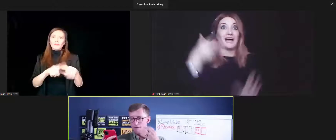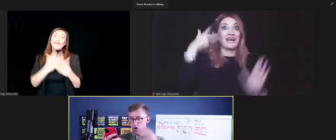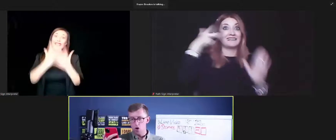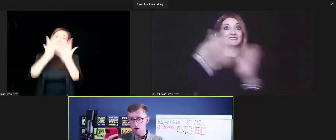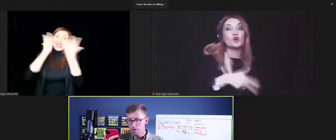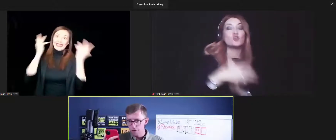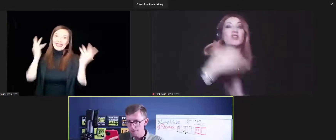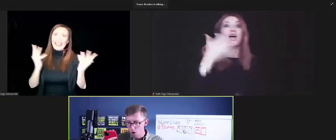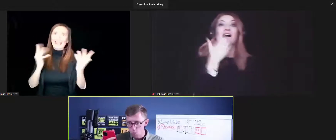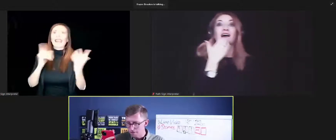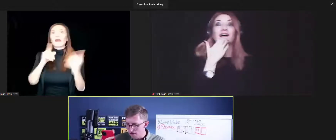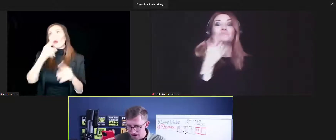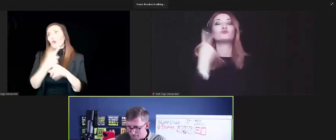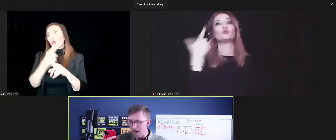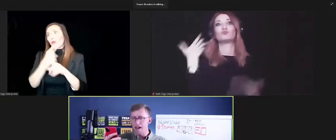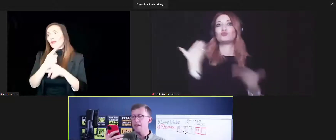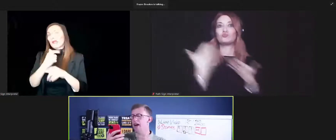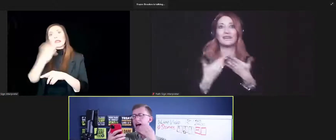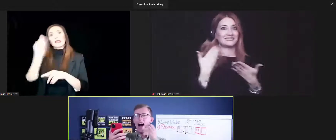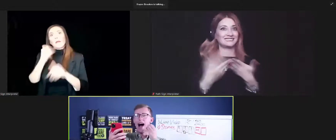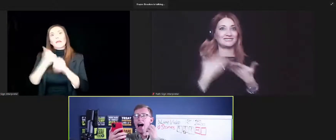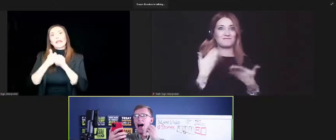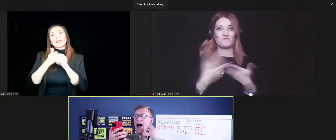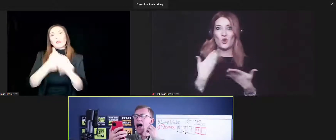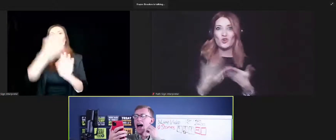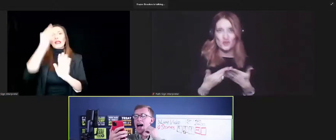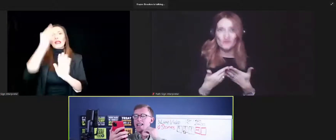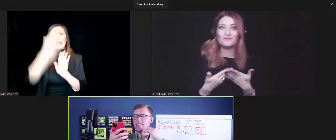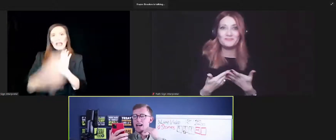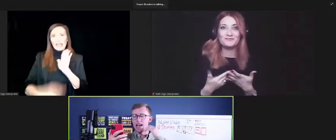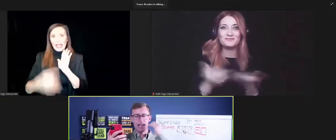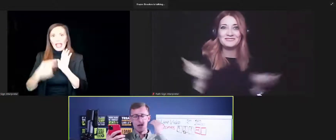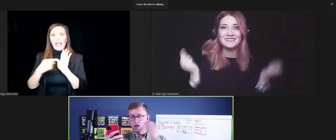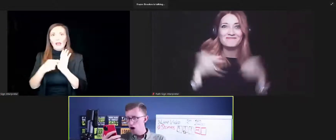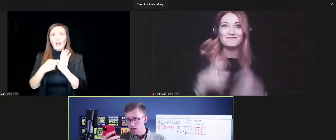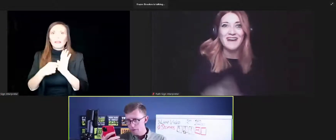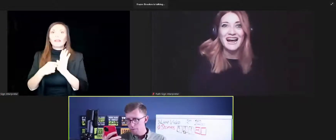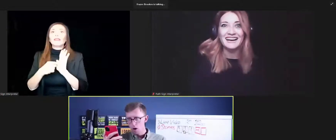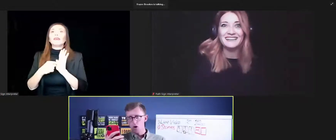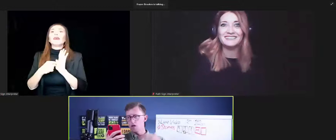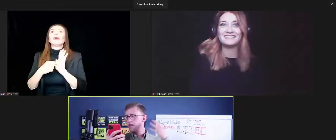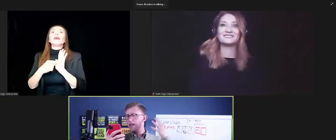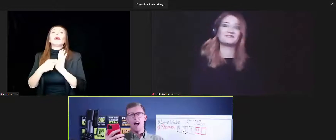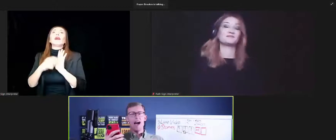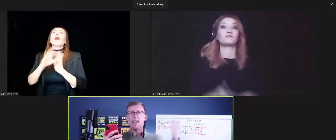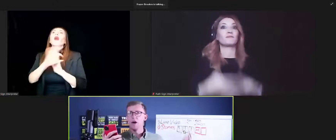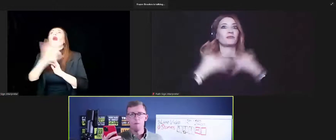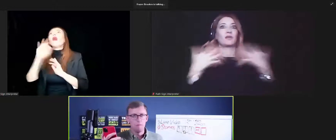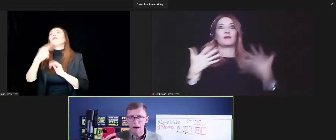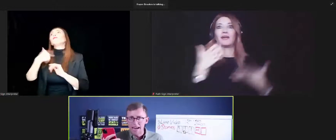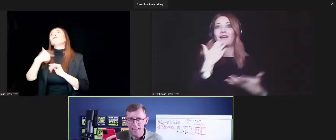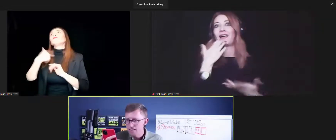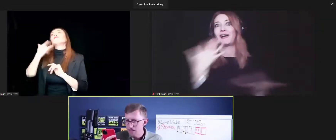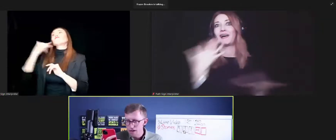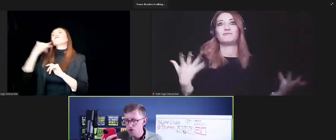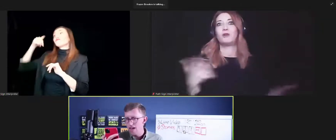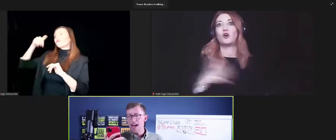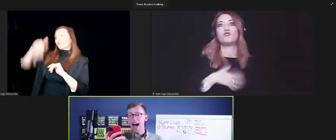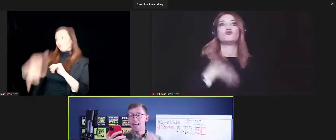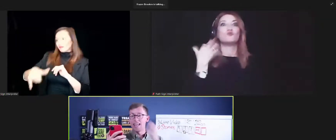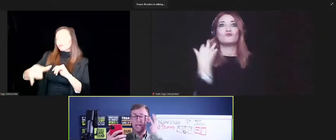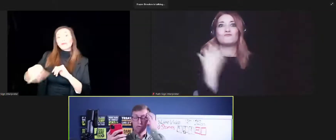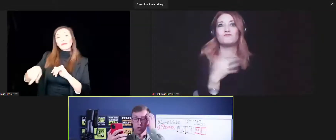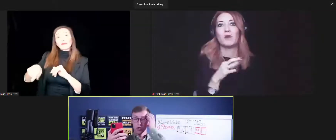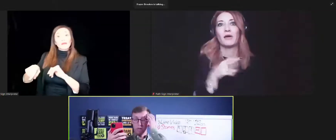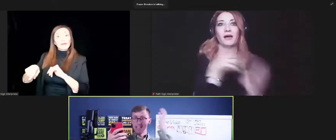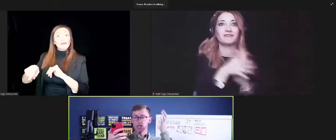I've just got off the phone with a friend of mine, and he started with our product, back end of last year, and